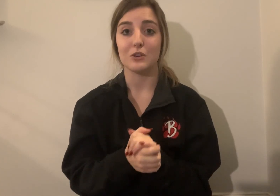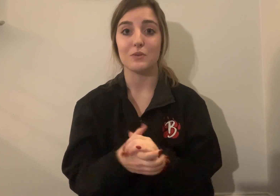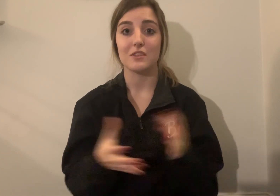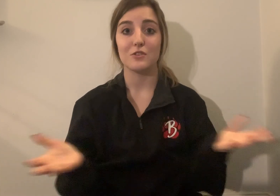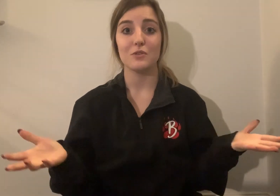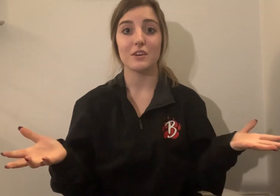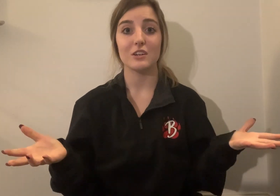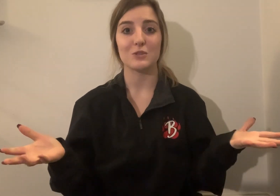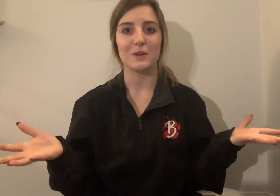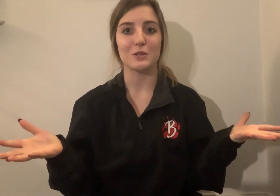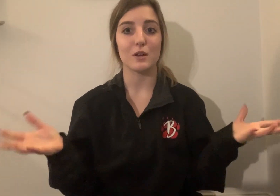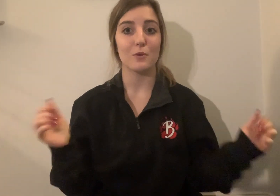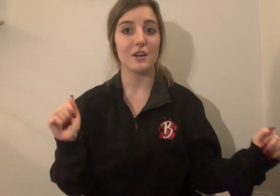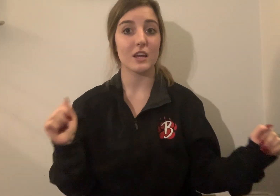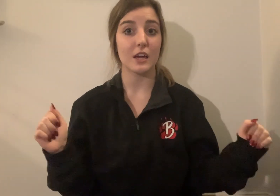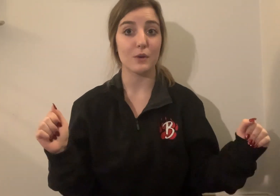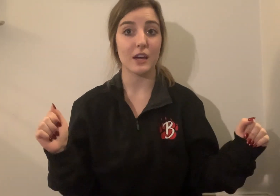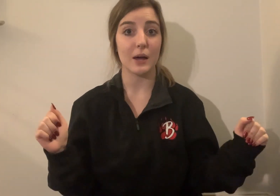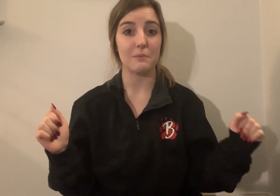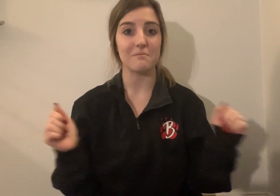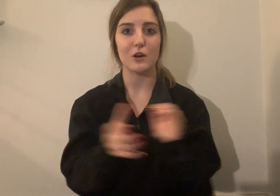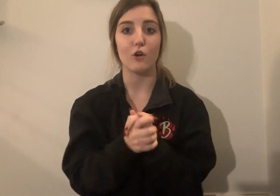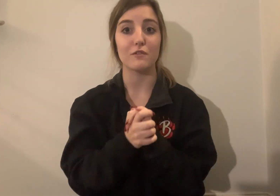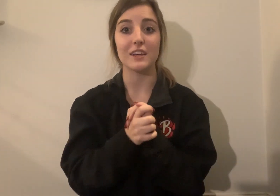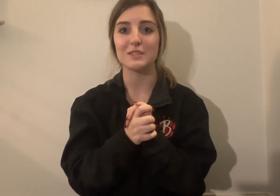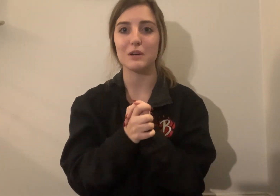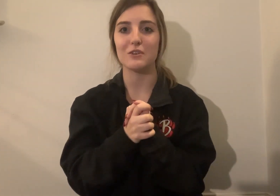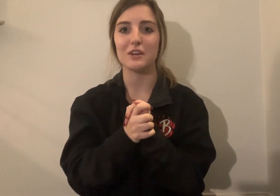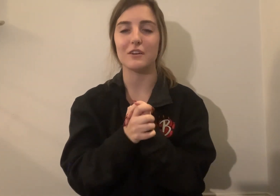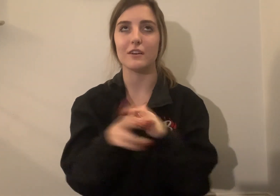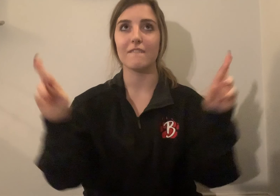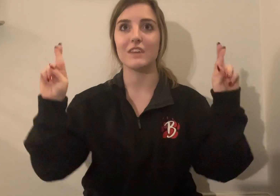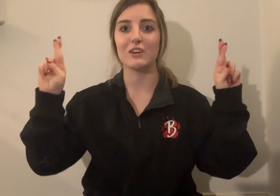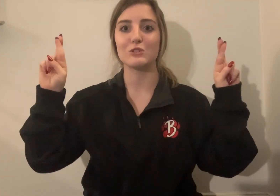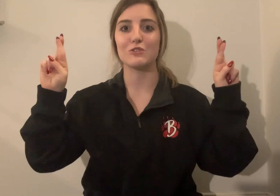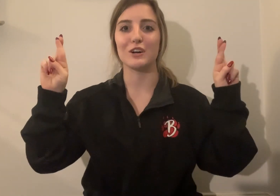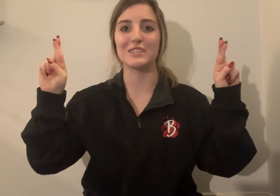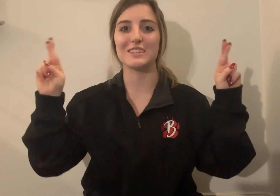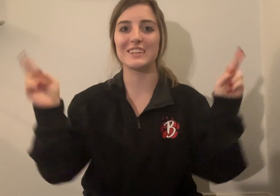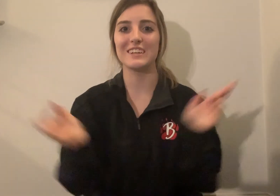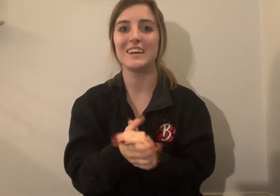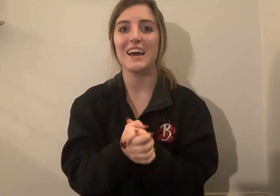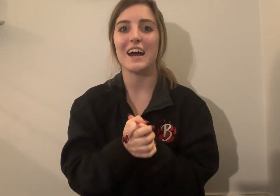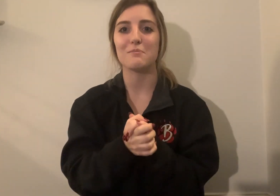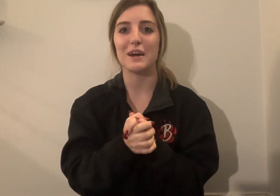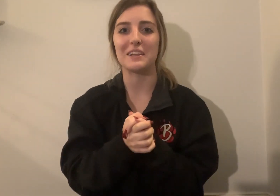in the new year, 2021. Here we come. Hopefully it's a better year. Fingers crossed. Happy